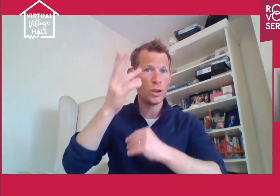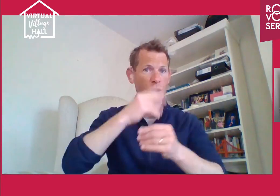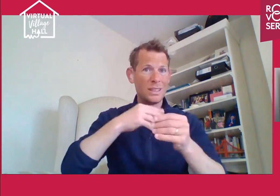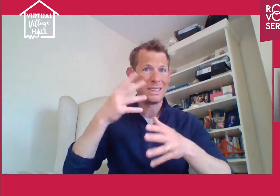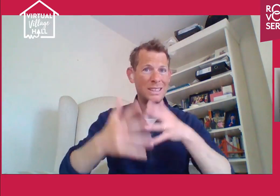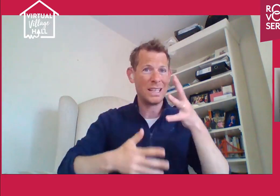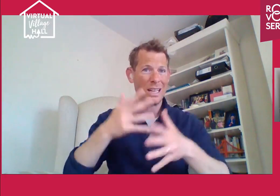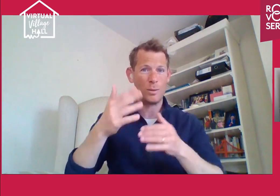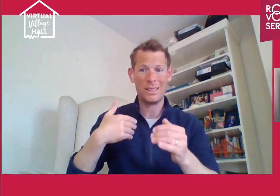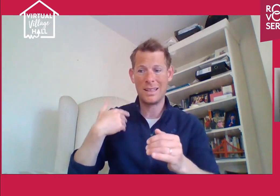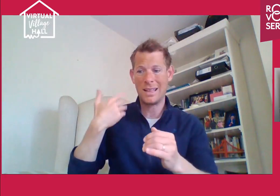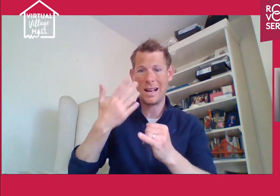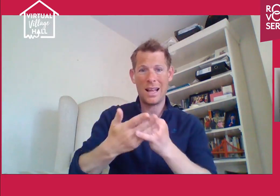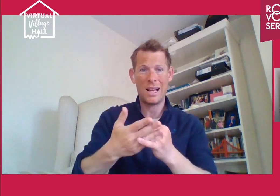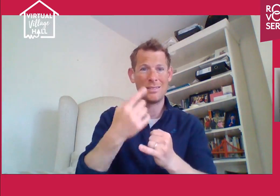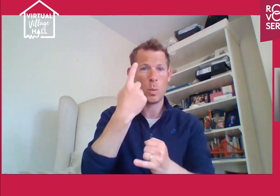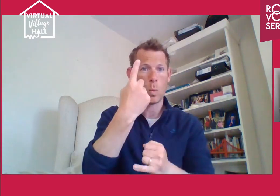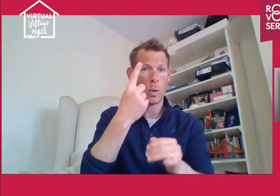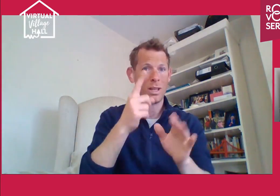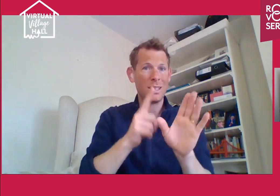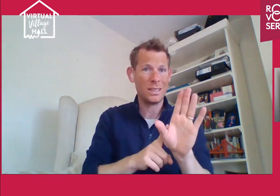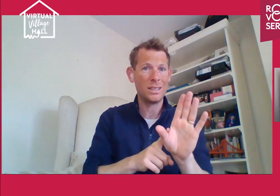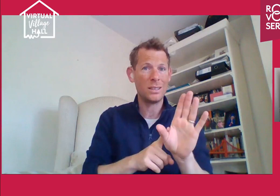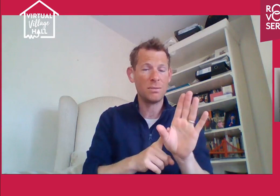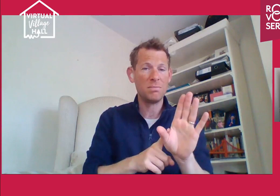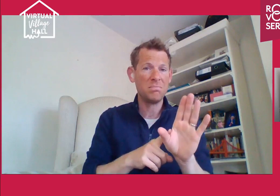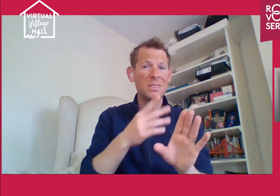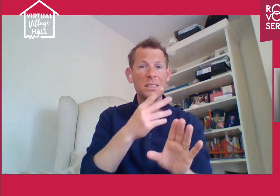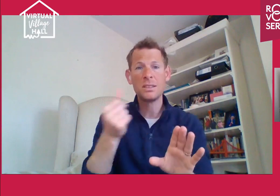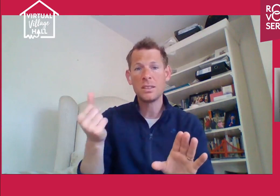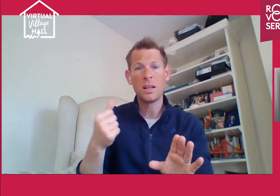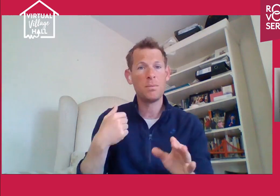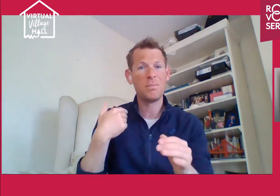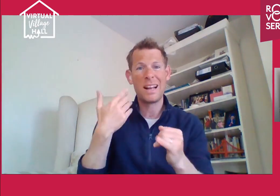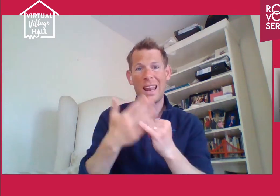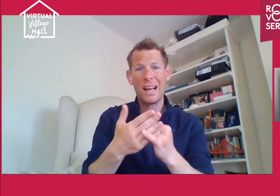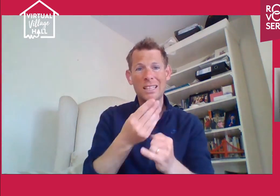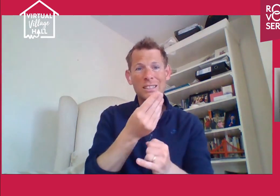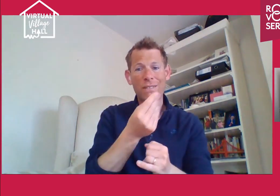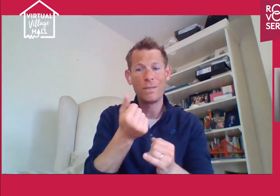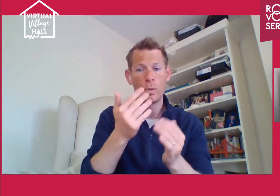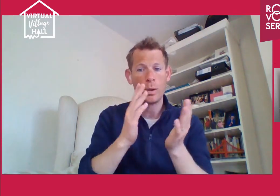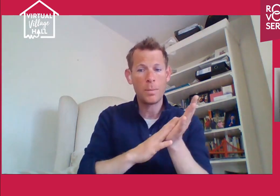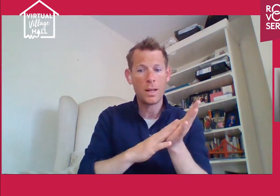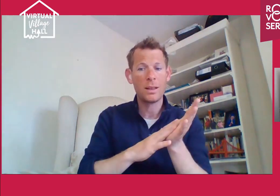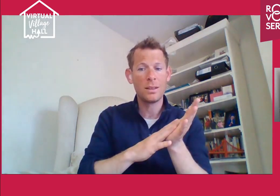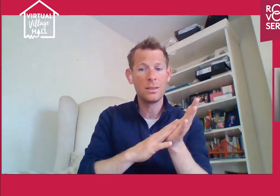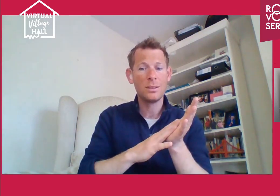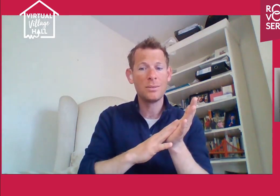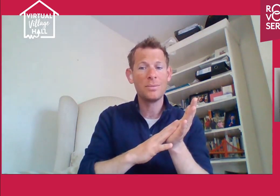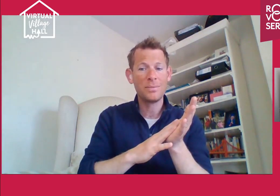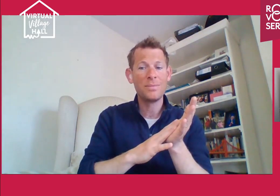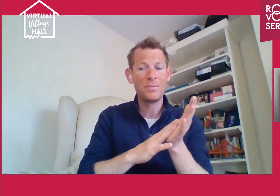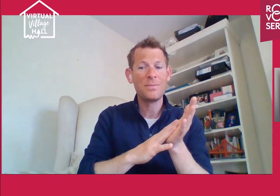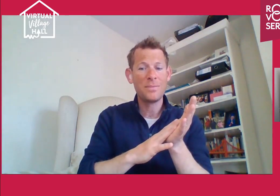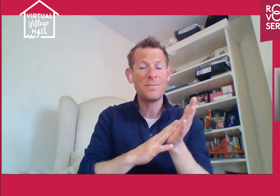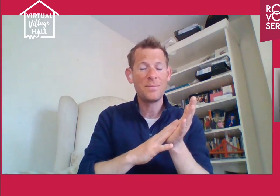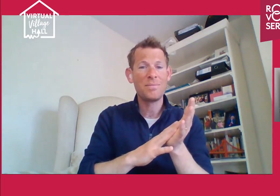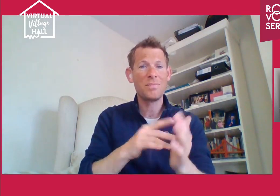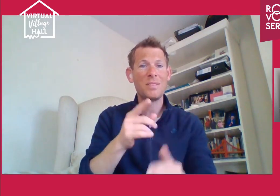an experience to learn. I know people here have been learning over the last year, and over the last few months,